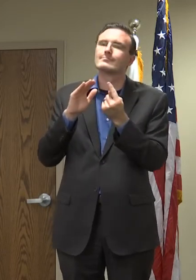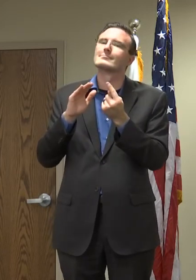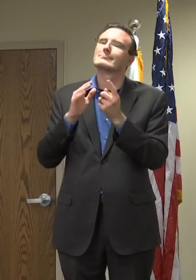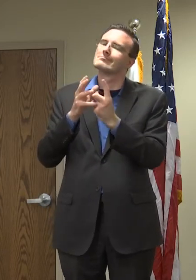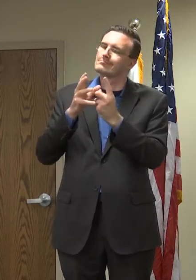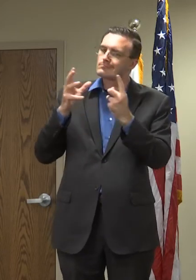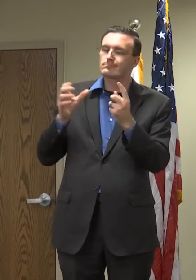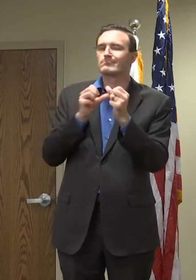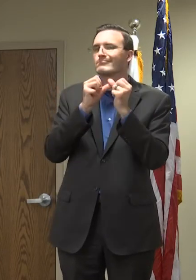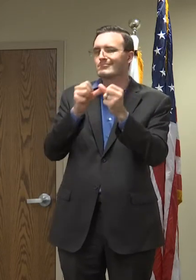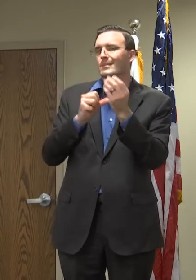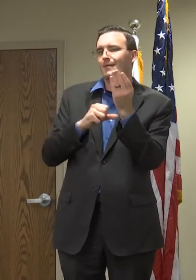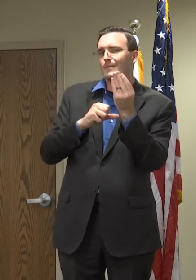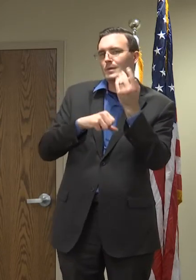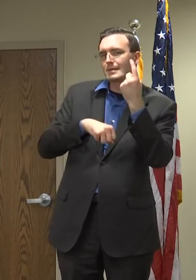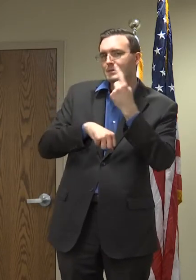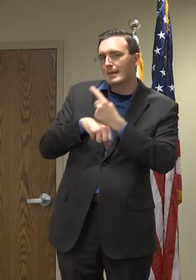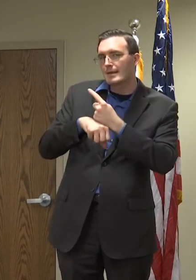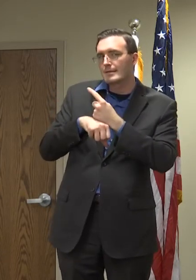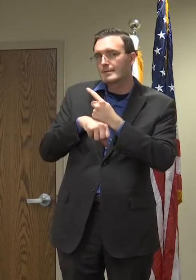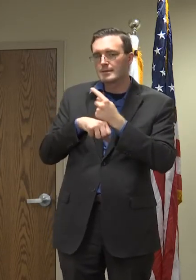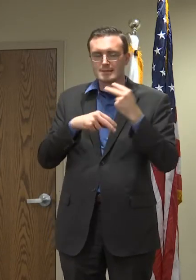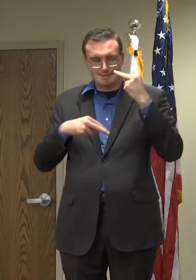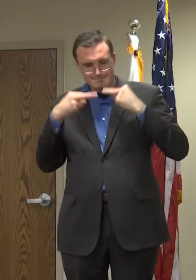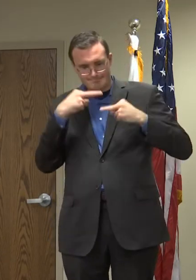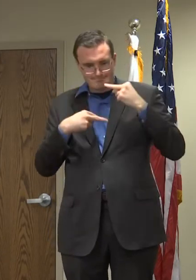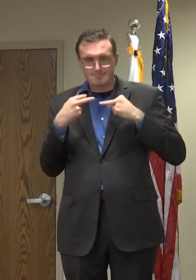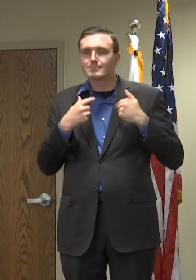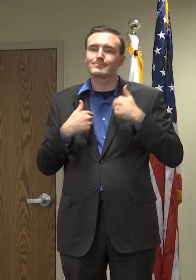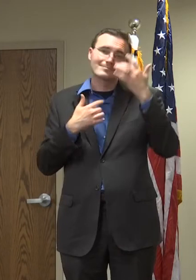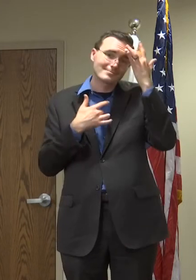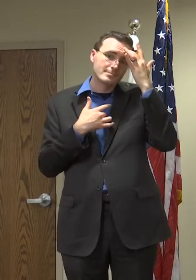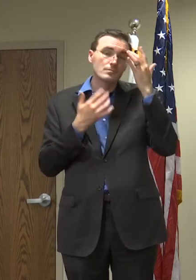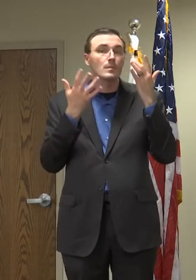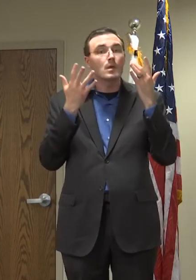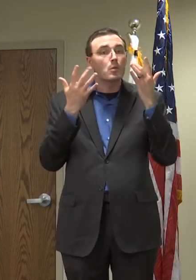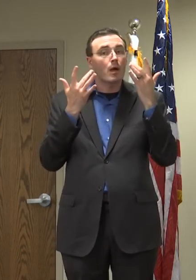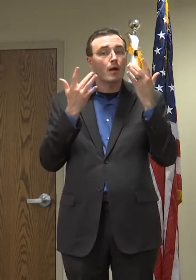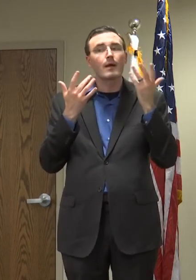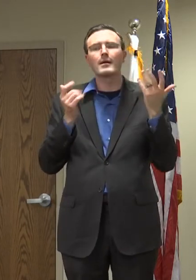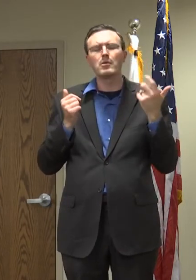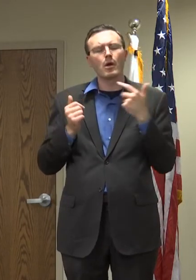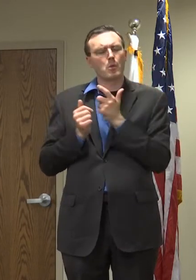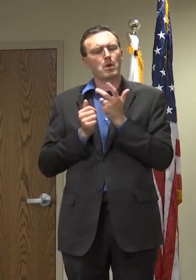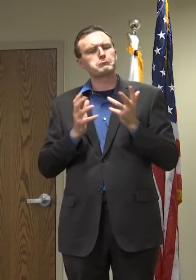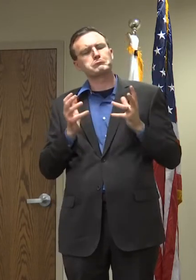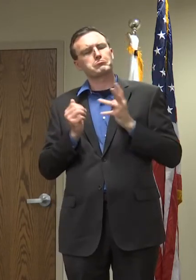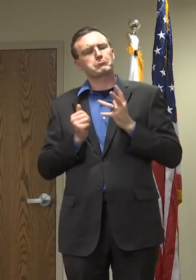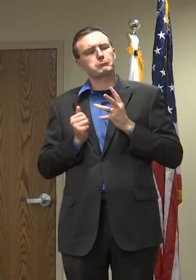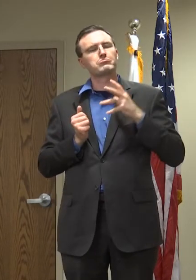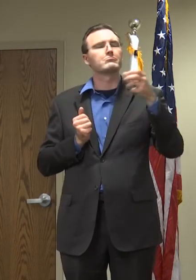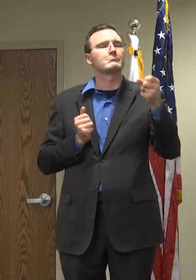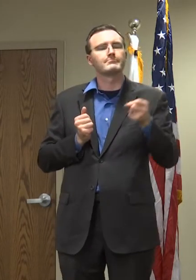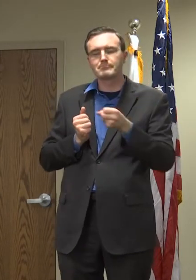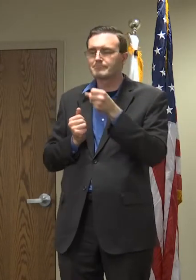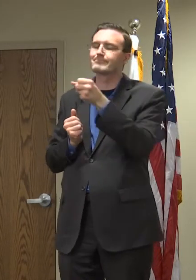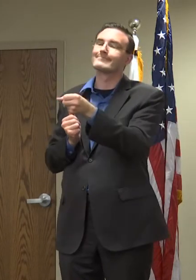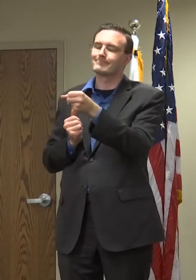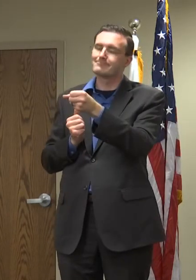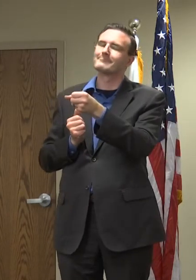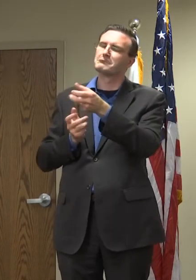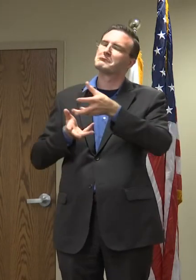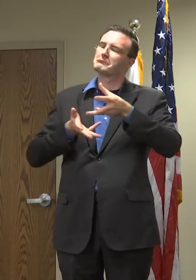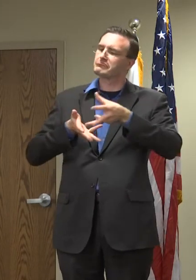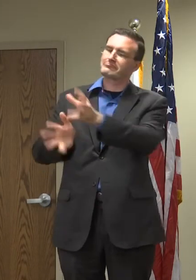symptoms. And again, with the idea being that we do not want to put you back into a region where the infection rate is